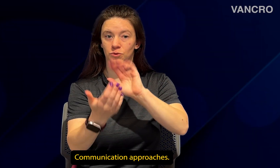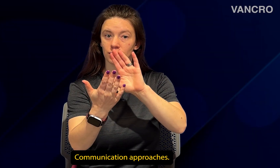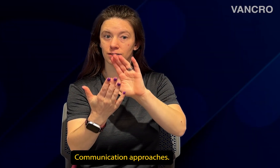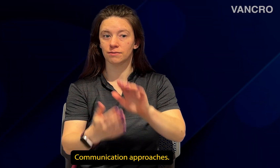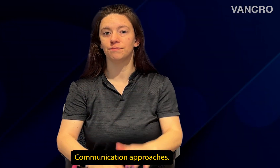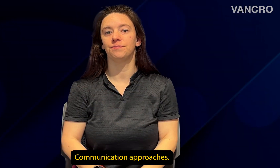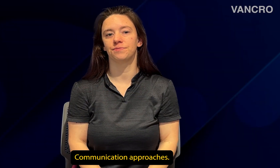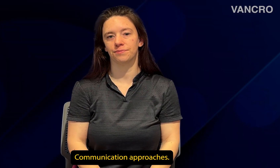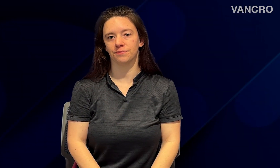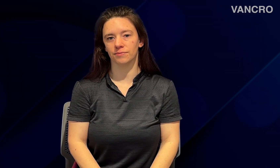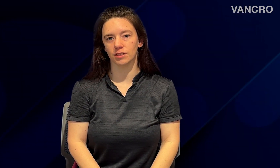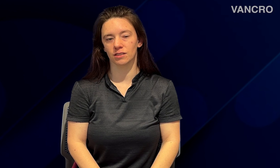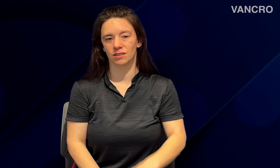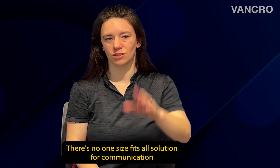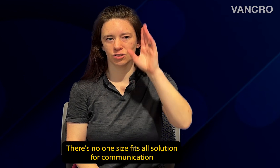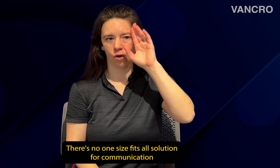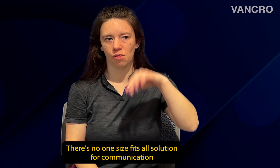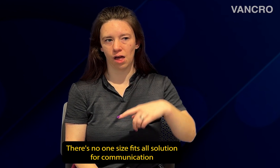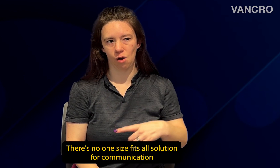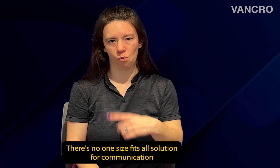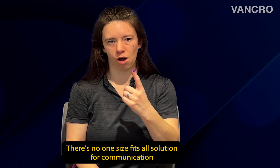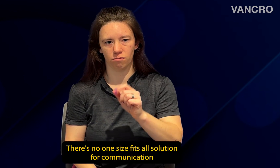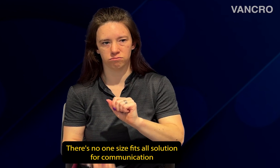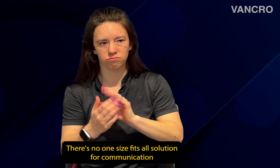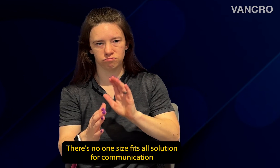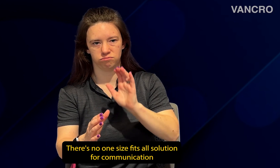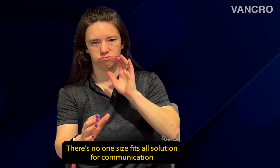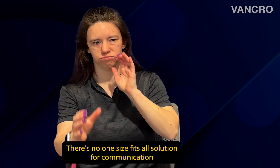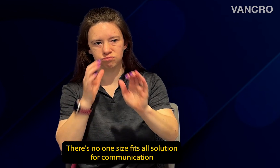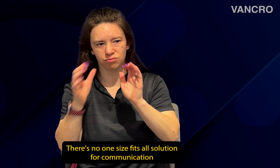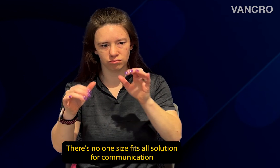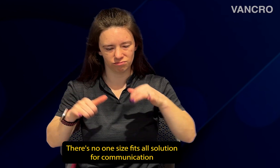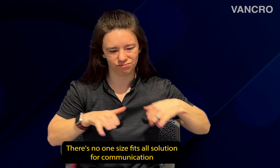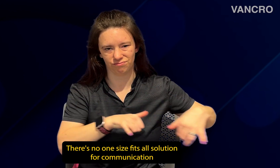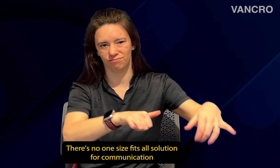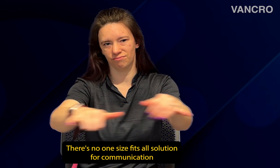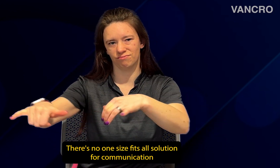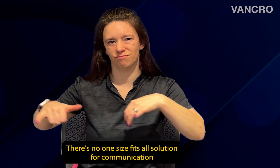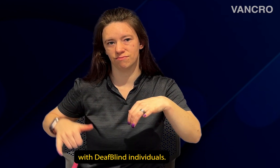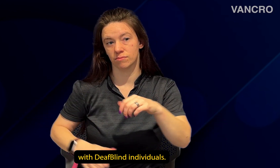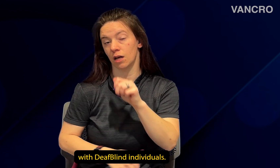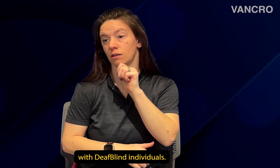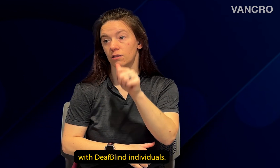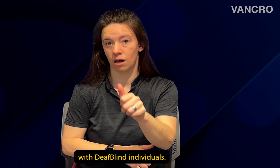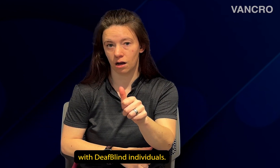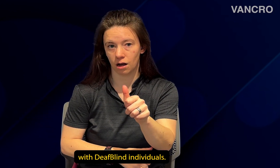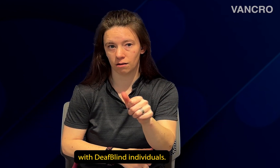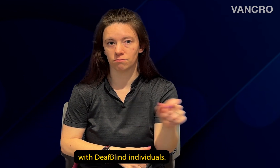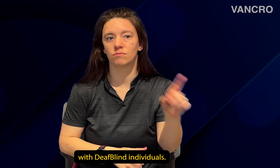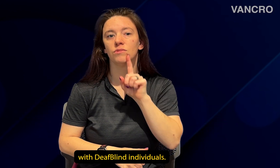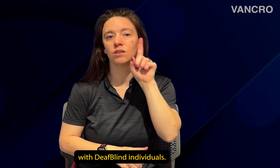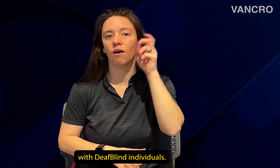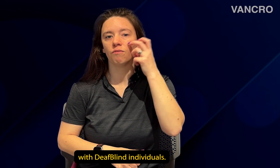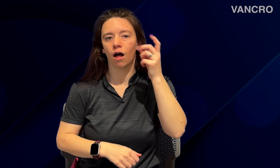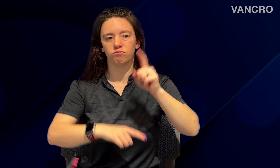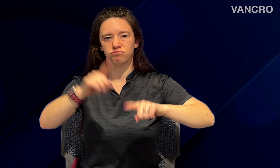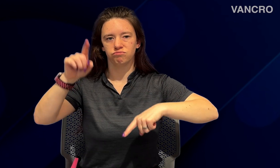Communication approaches. There's no one-size-fits-all solution for communication with deafblind individuals.